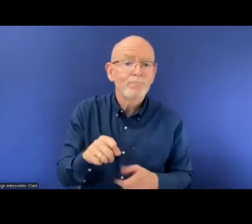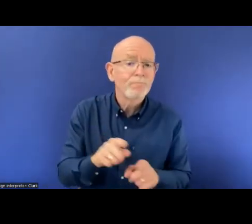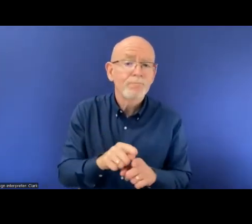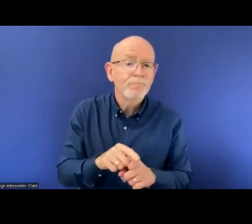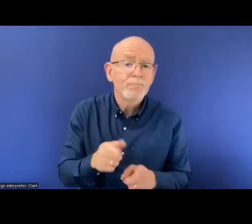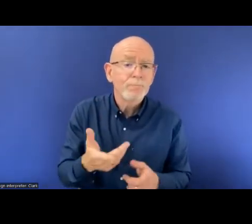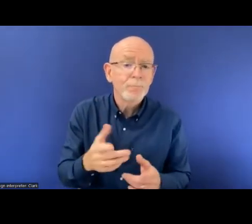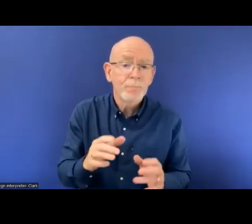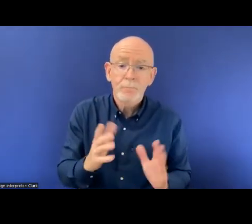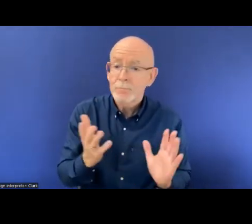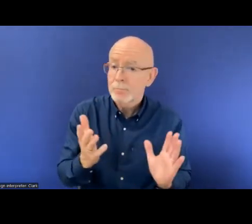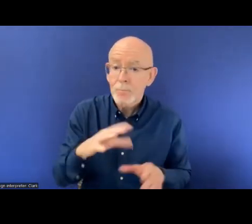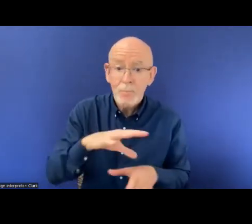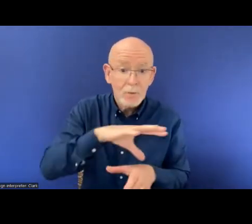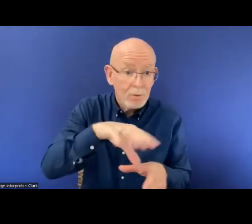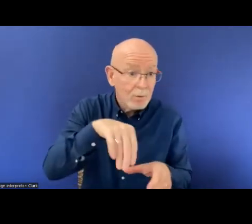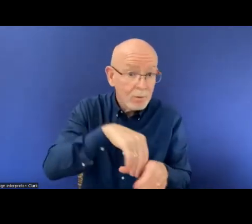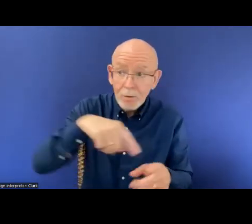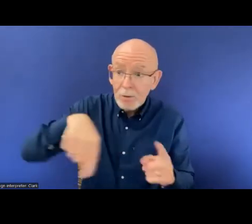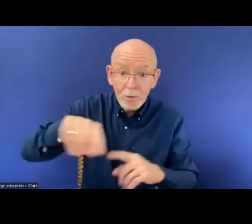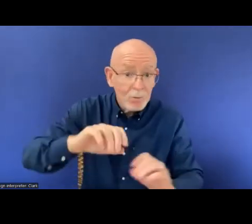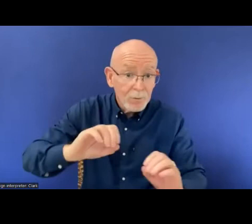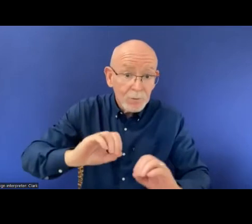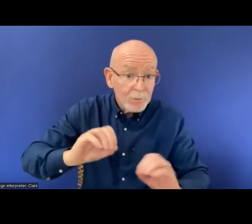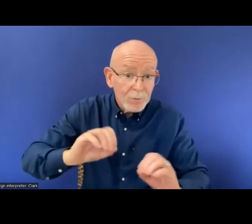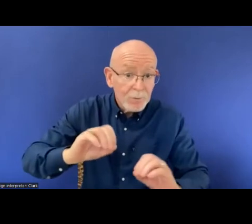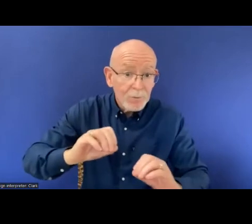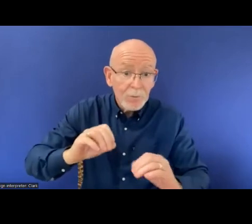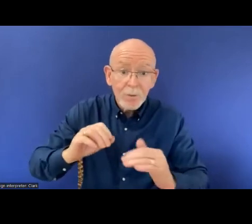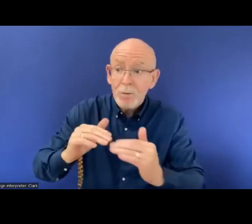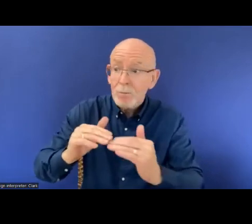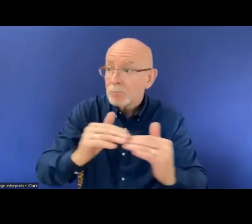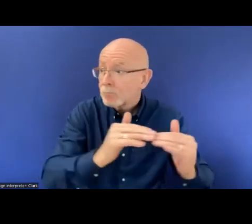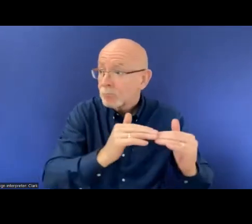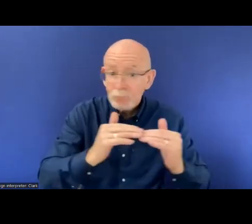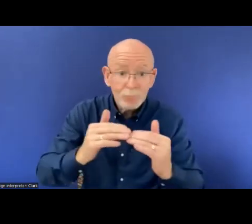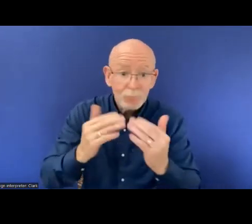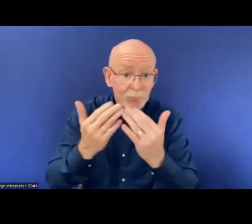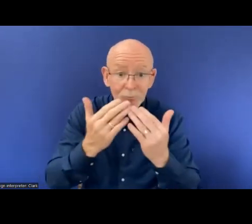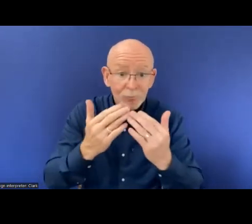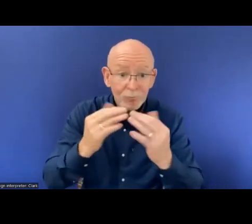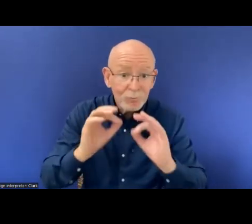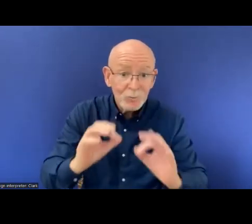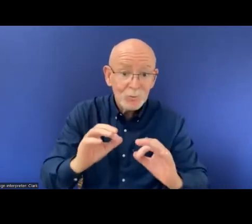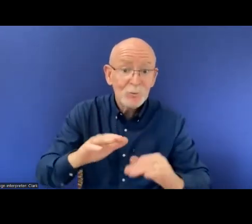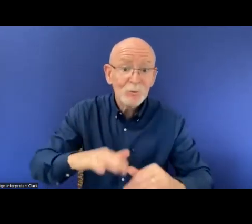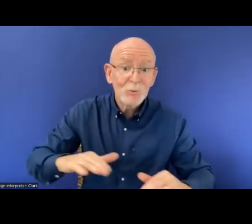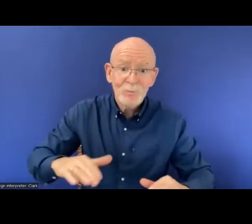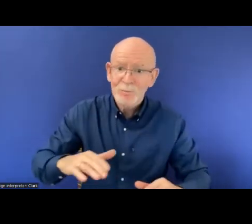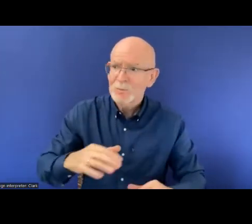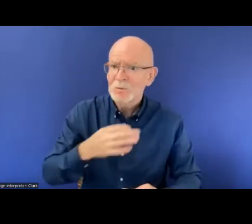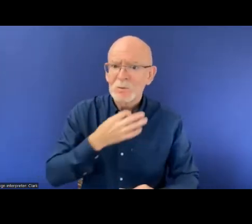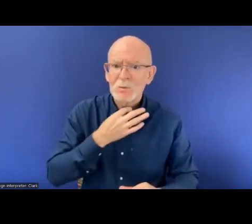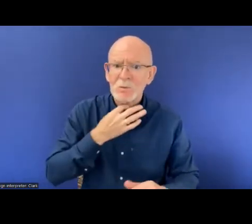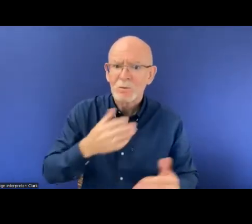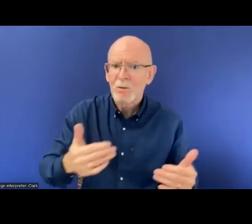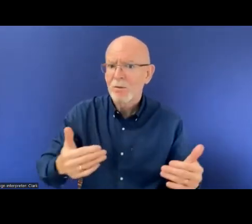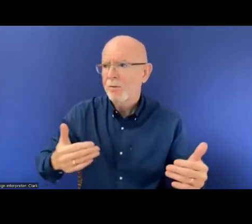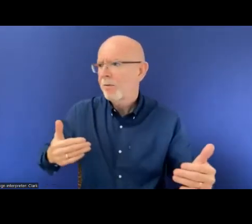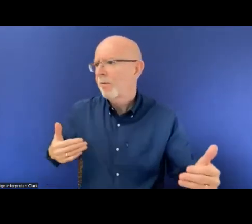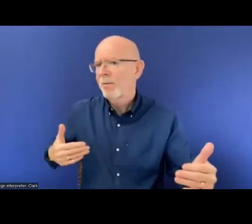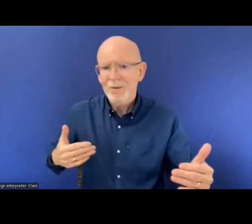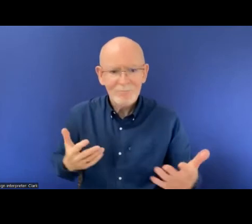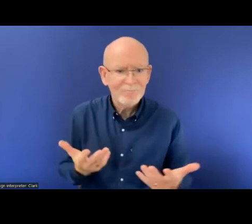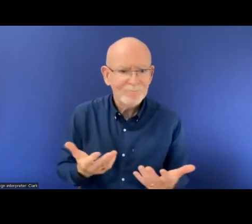severely restrict children's access to education. And all of those school disruptions have really just